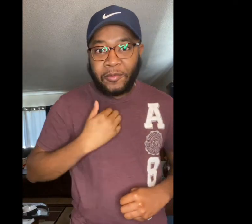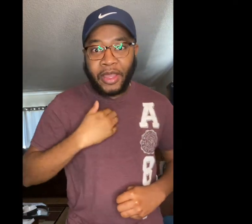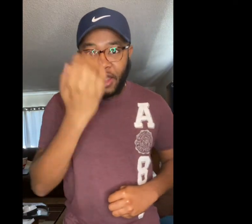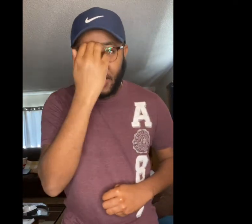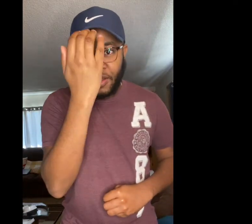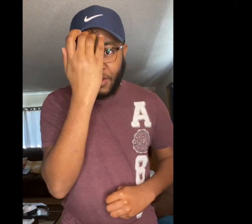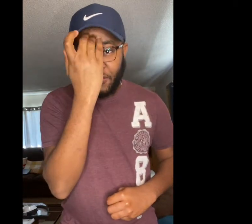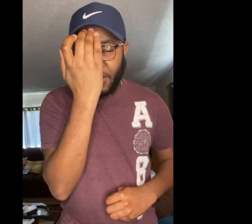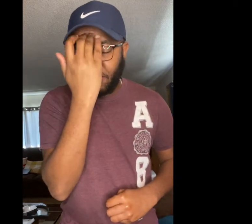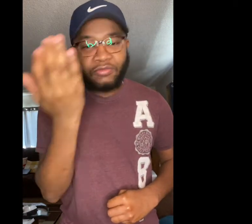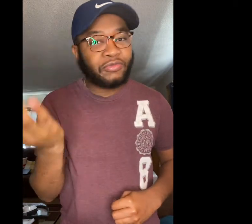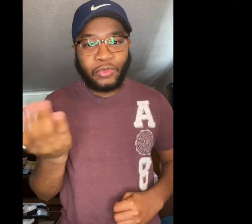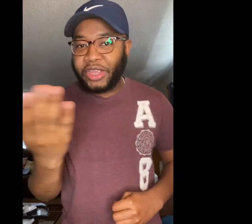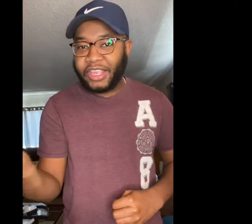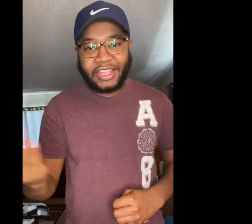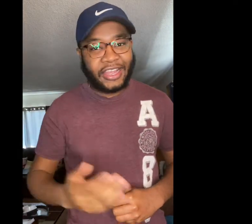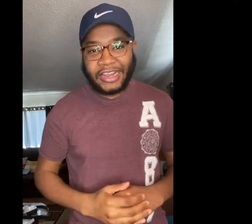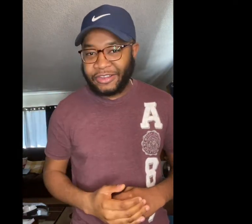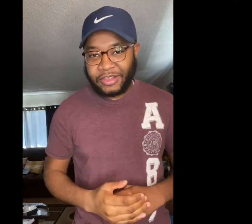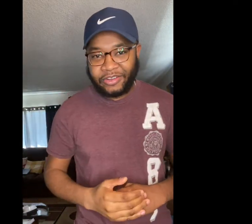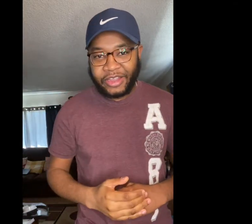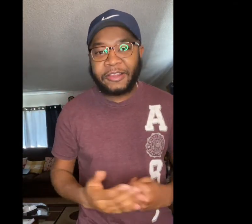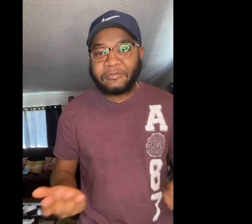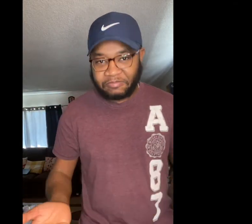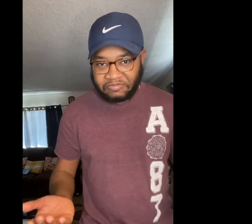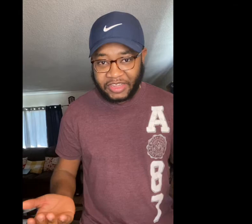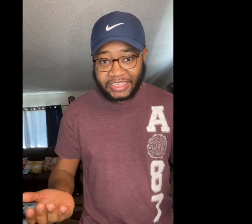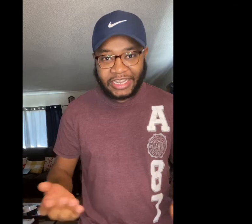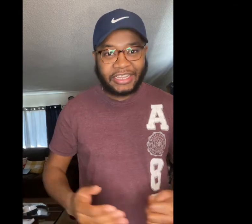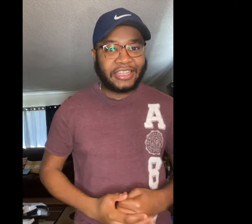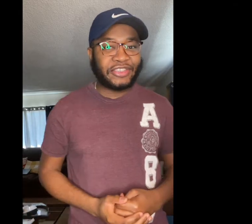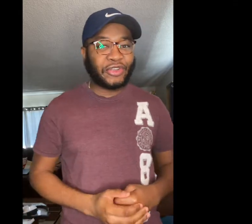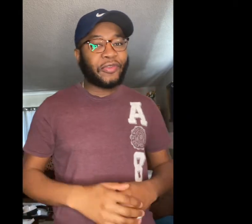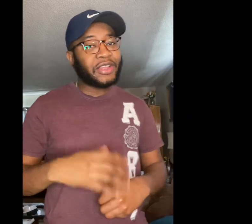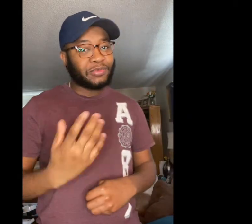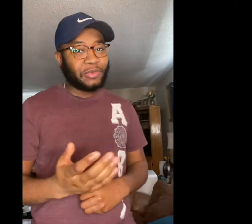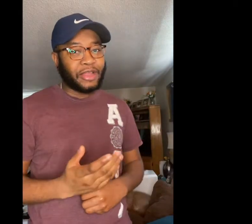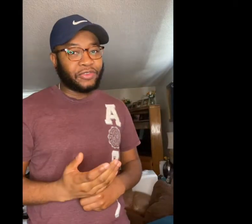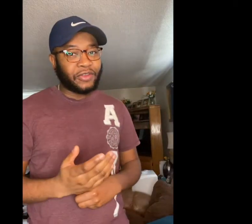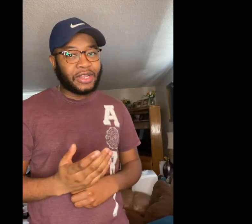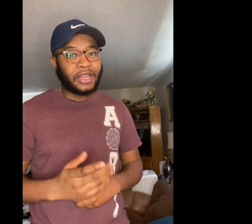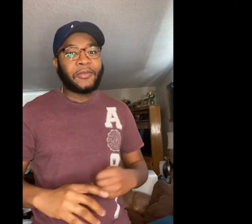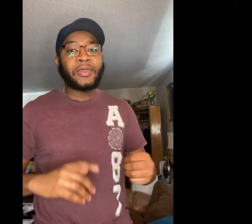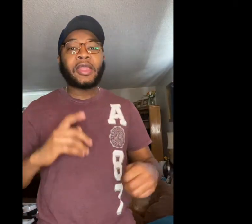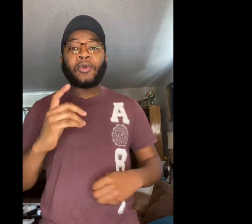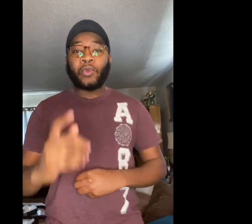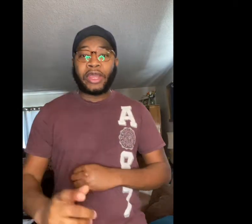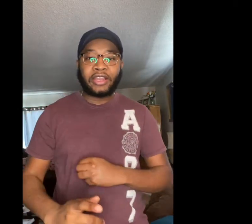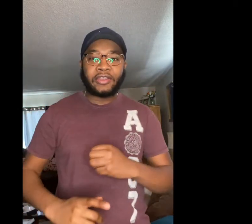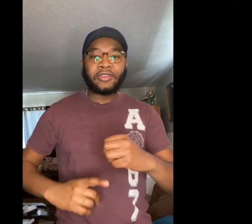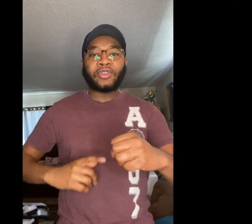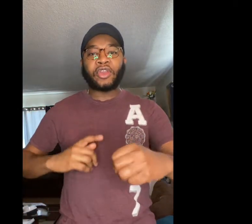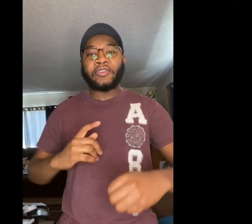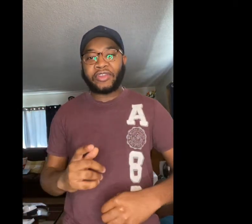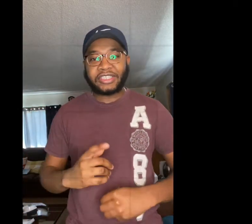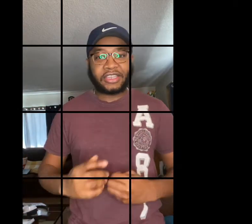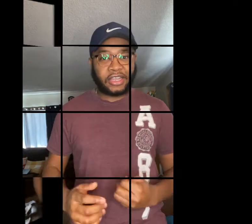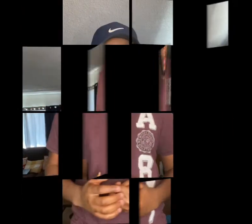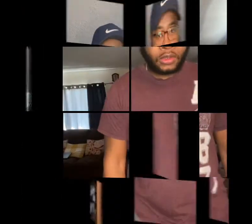my name. We cannot do that, right? Exactly. So let's be mindful of that when conversing next time.